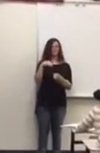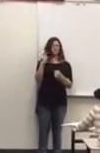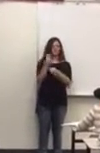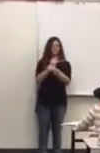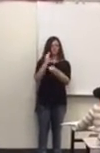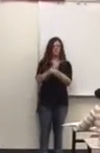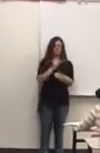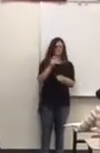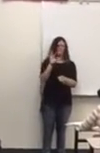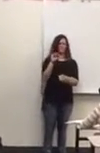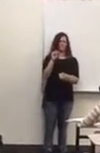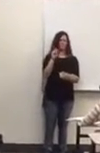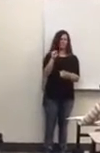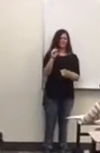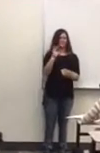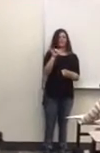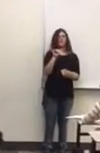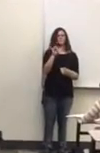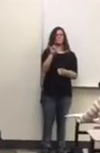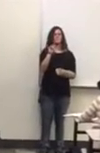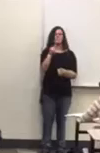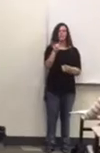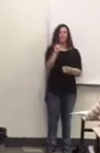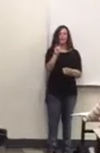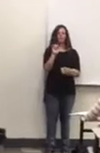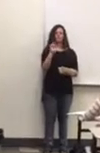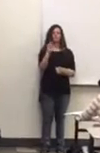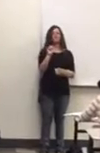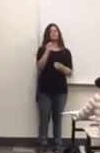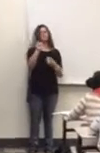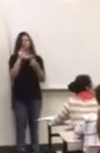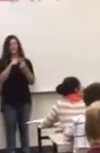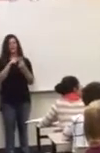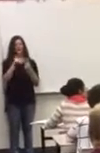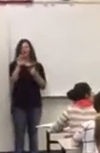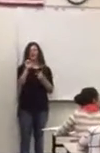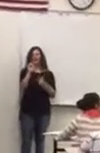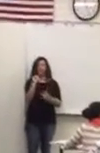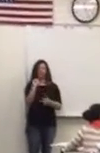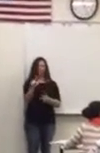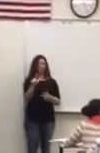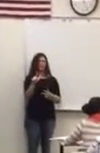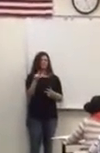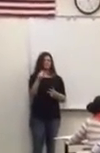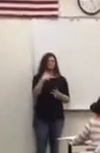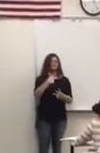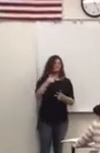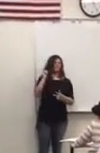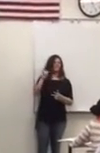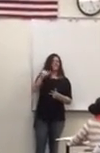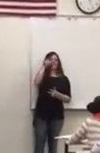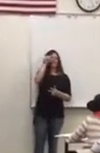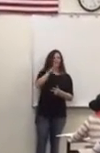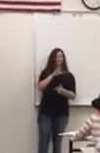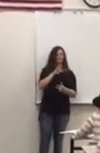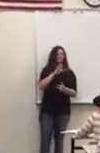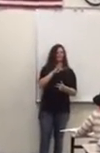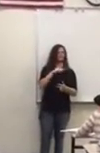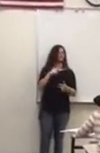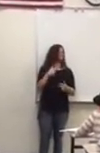Papyrus or Arial or something like that. Like I'm literally that insufferable font nerd. Like as I'm driving down and see Smiles on Beach Boulevard going, Times New